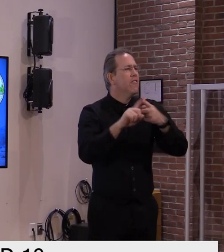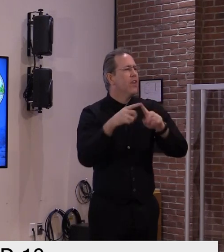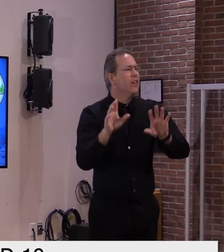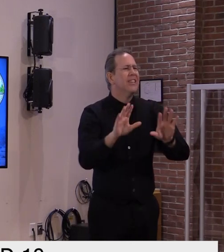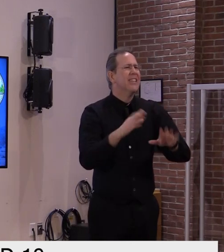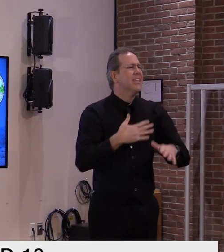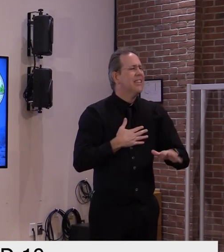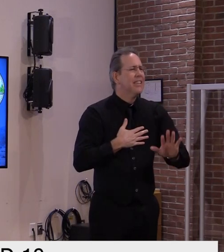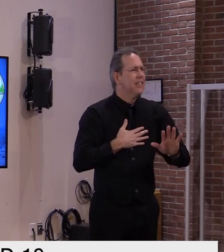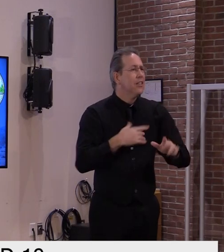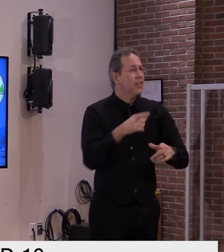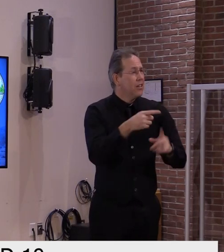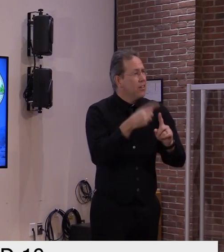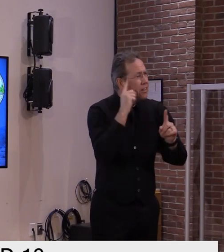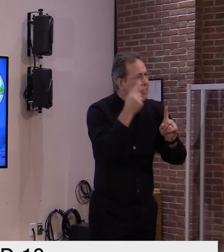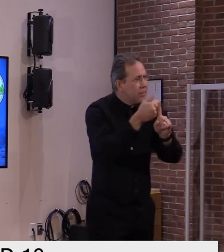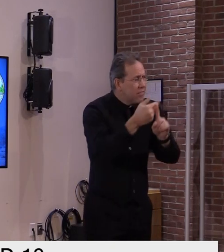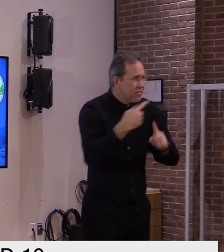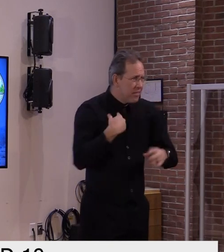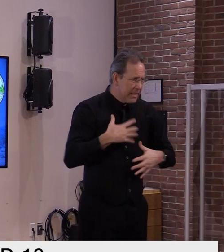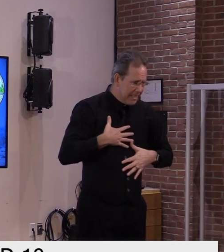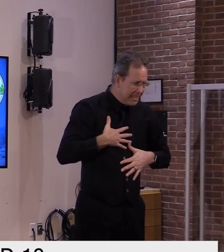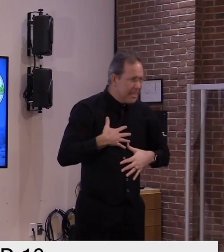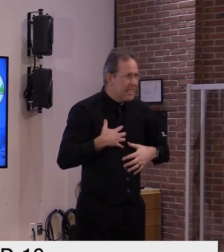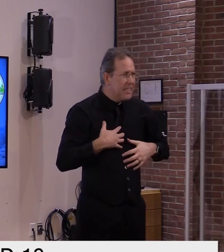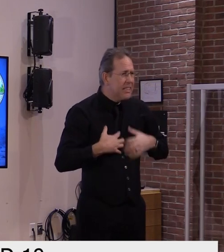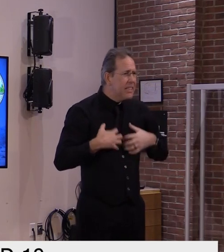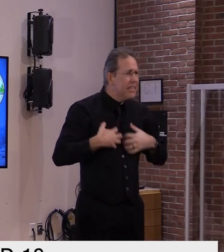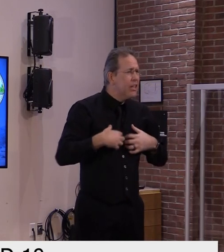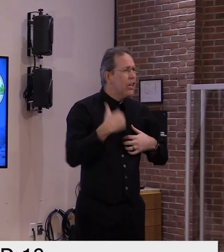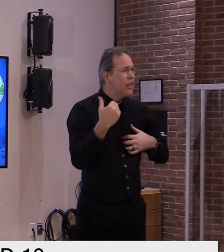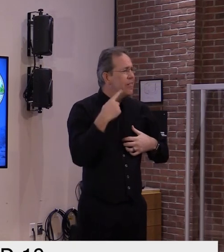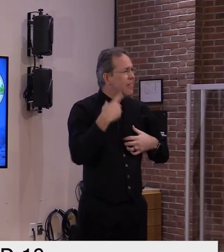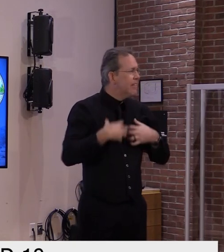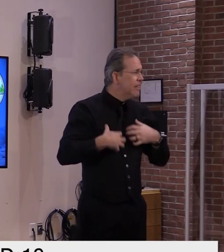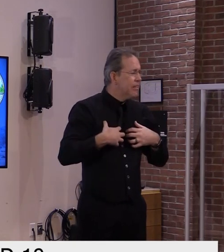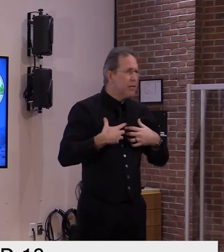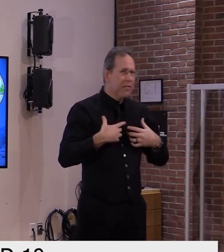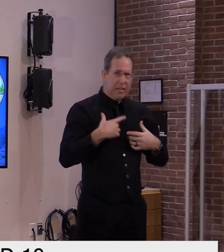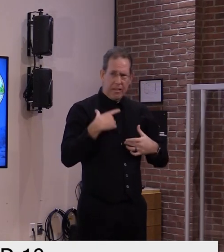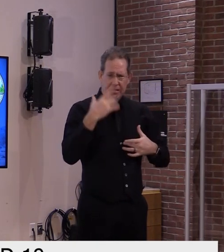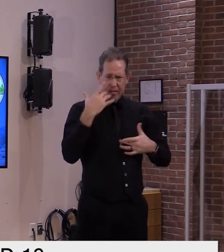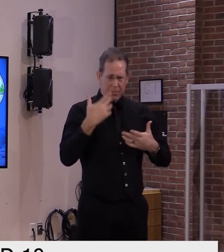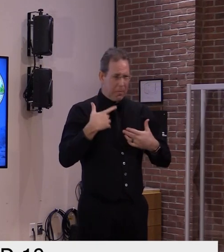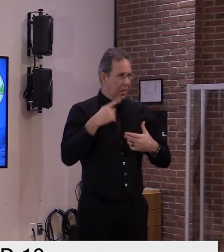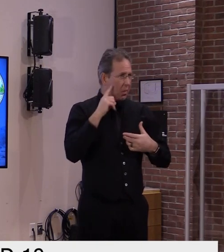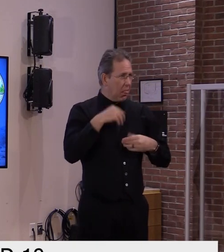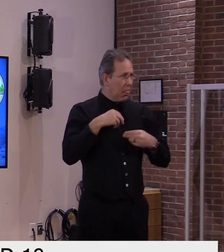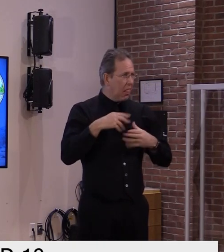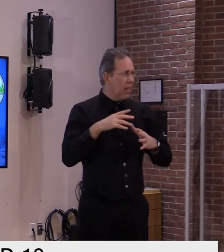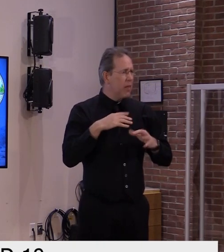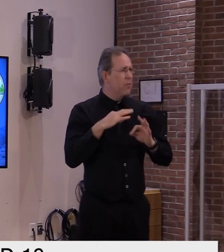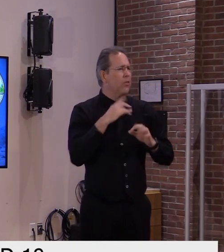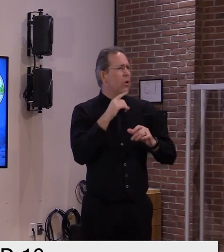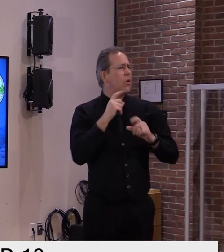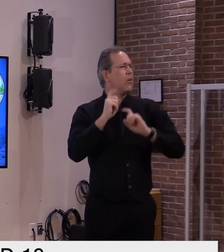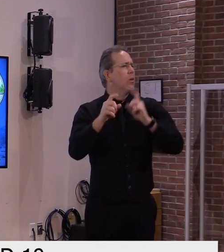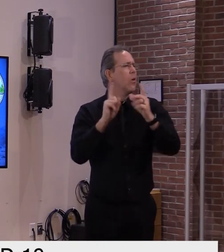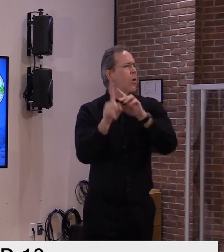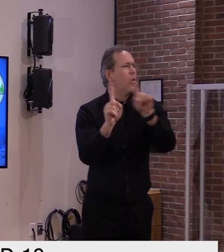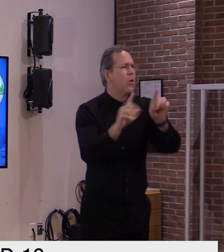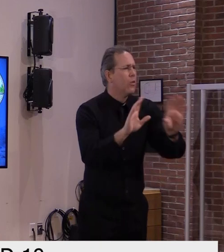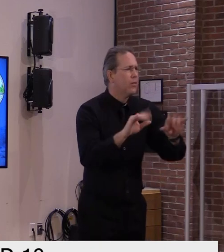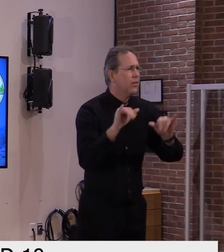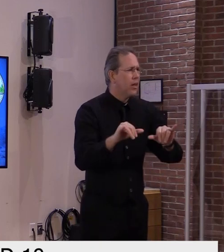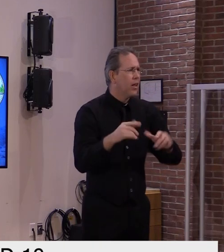possible exposure to someone who has COVID-19. Now, none of this guidance I've just stated is new, but it's